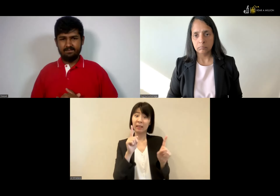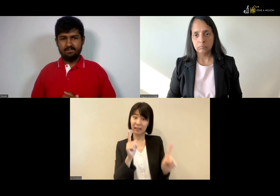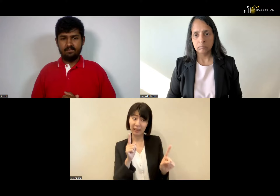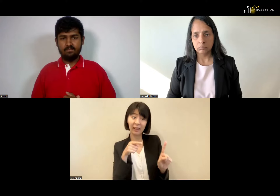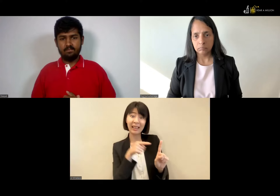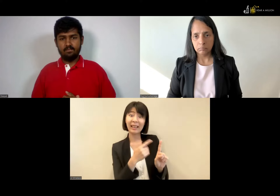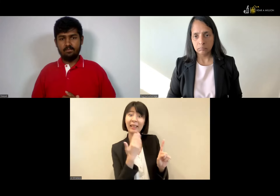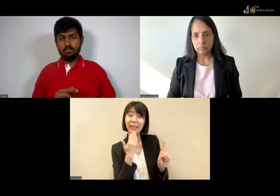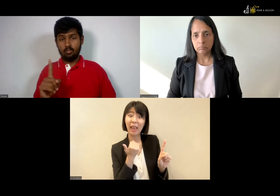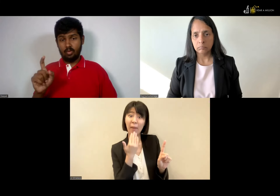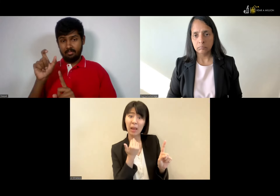the stroke.